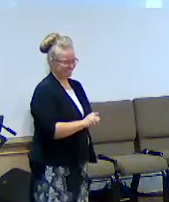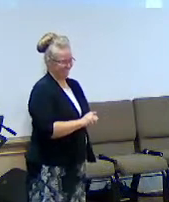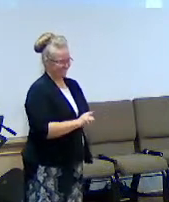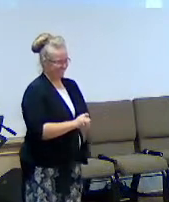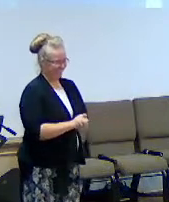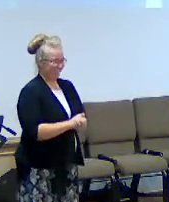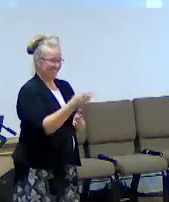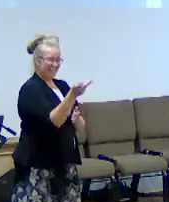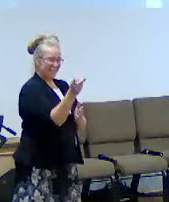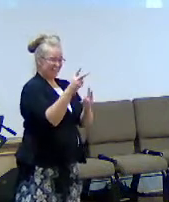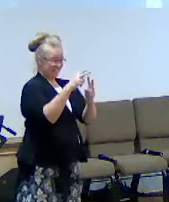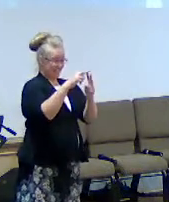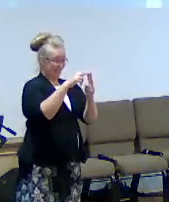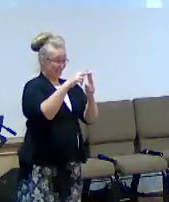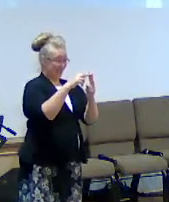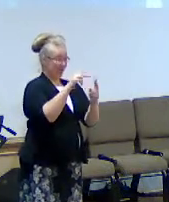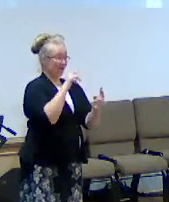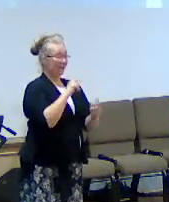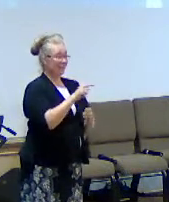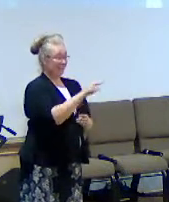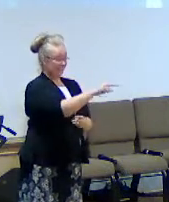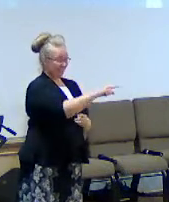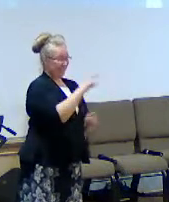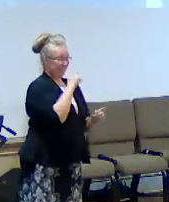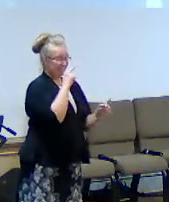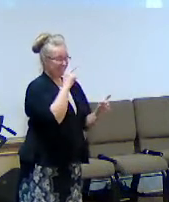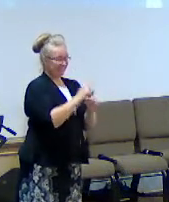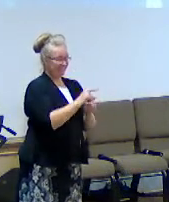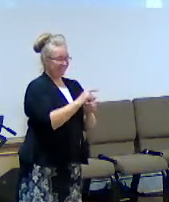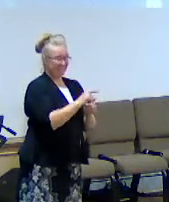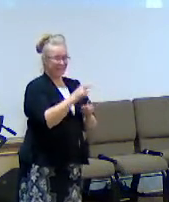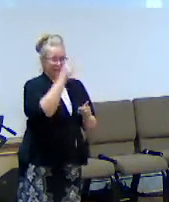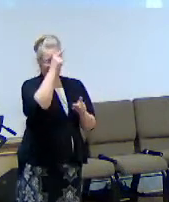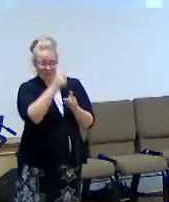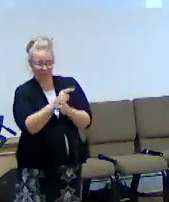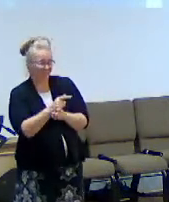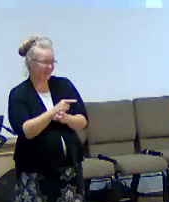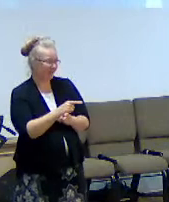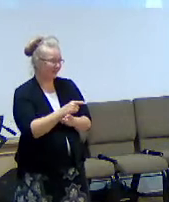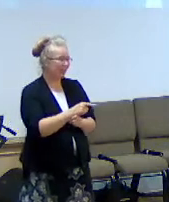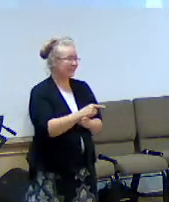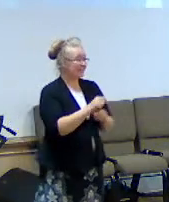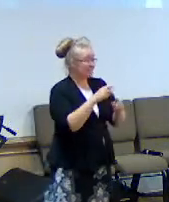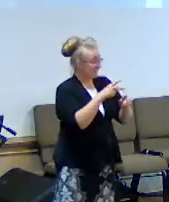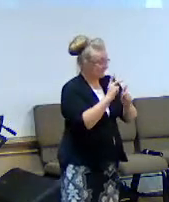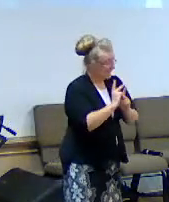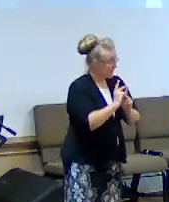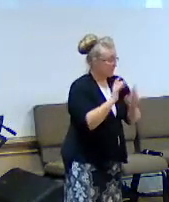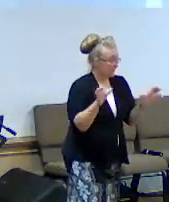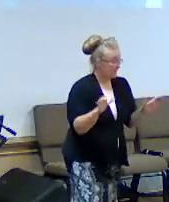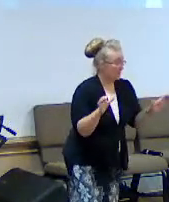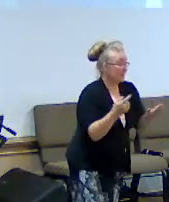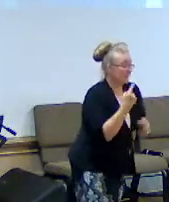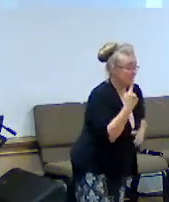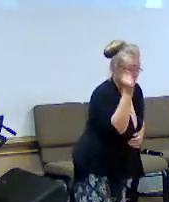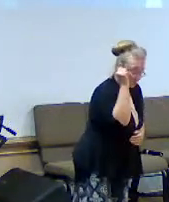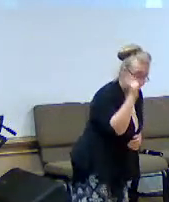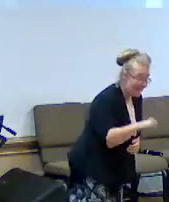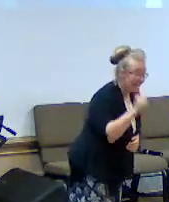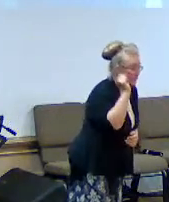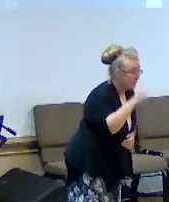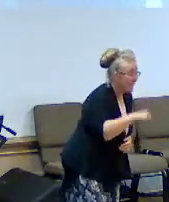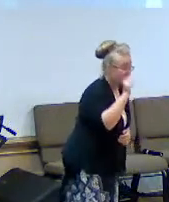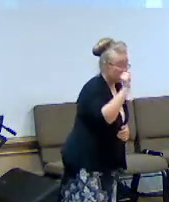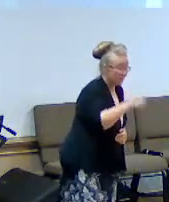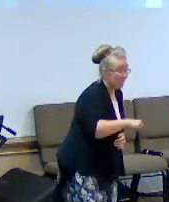This couple right here has been fighting. Amen. So hard to keep the encouragement going out and saying, you can do it, you can do it, you can do